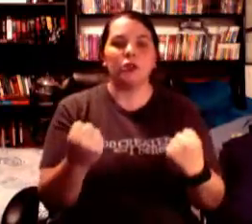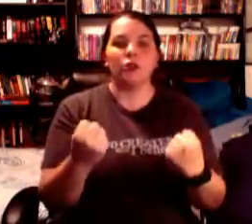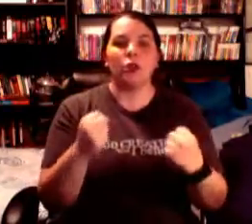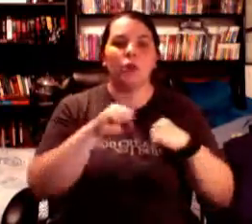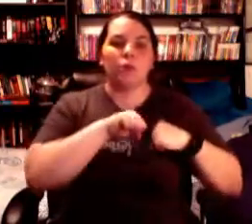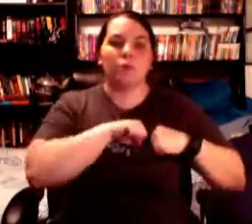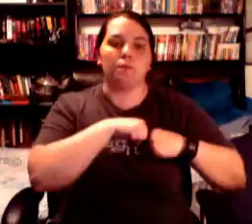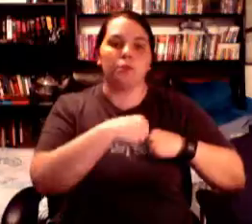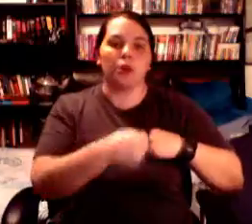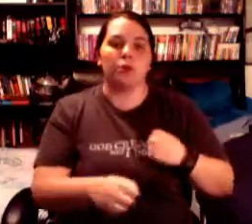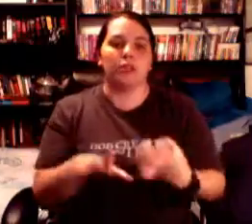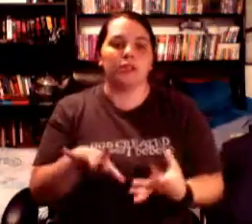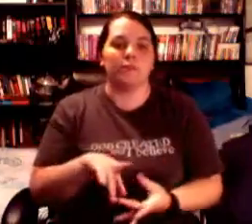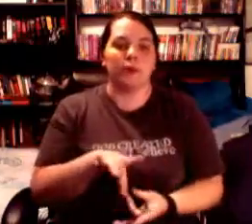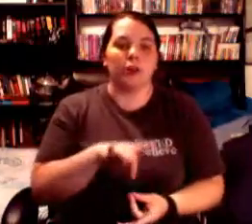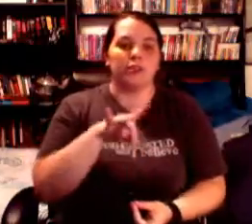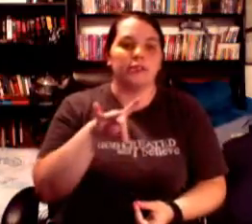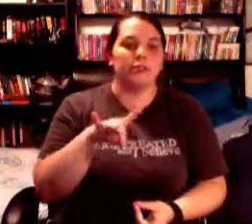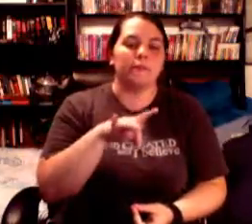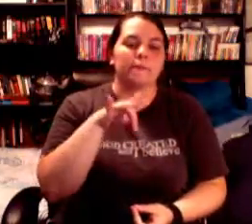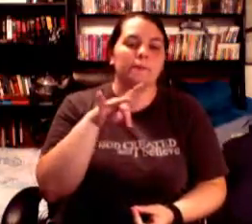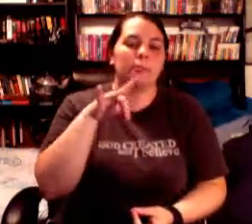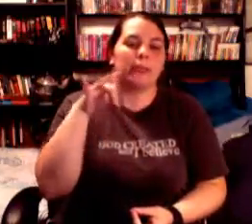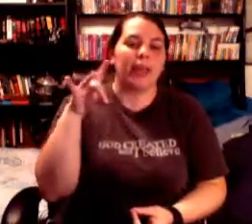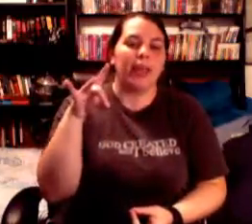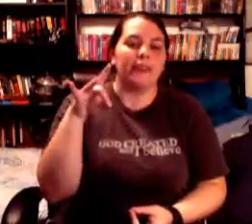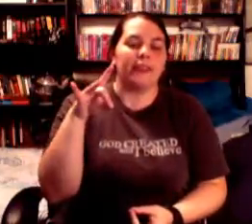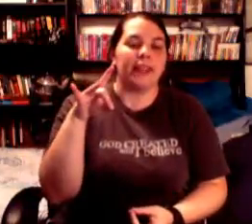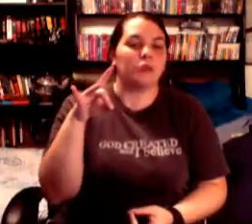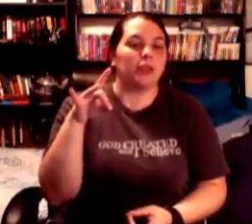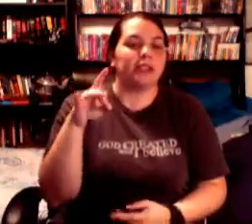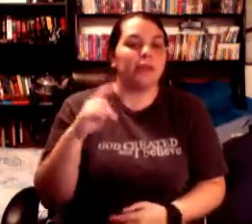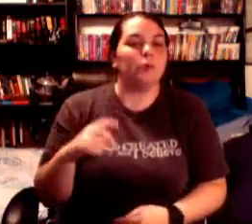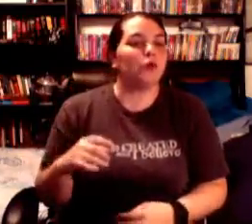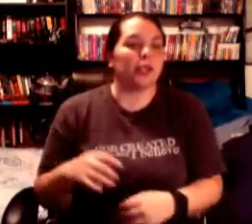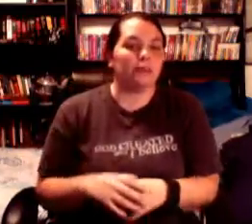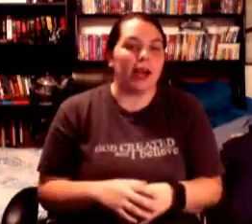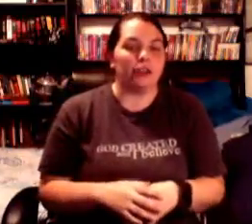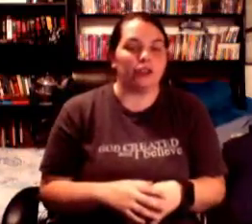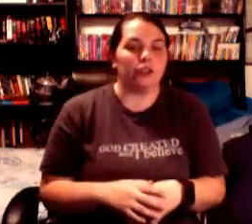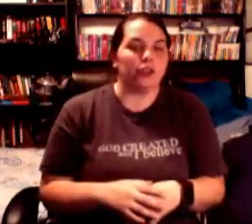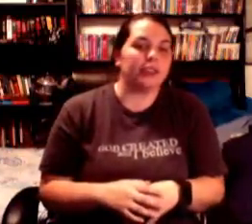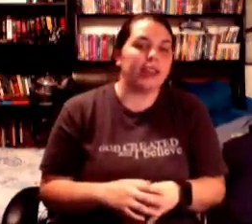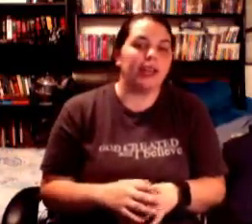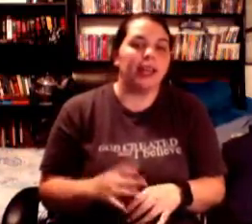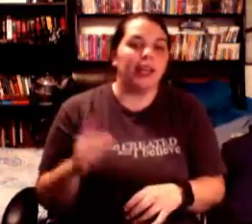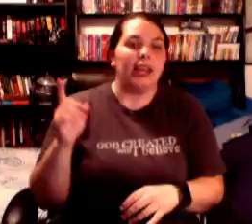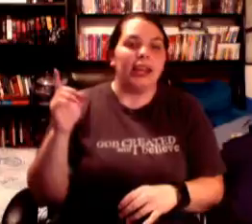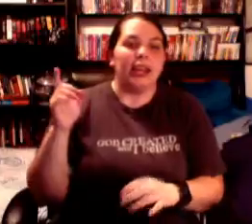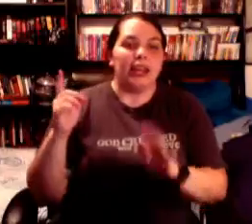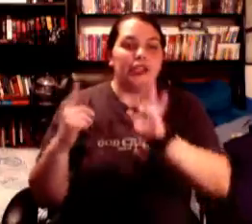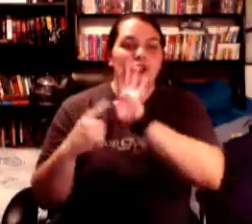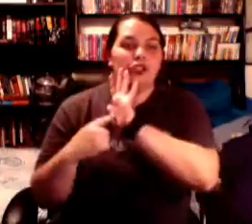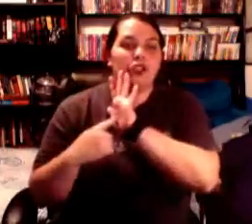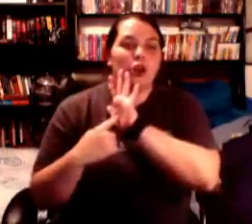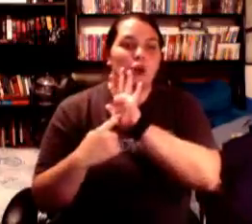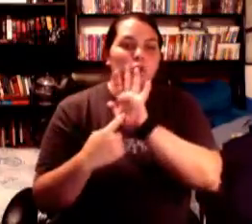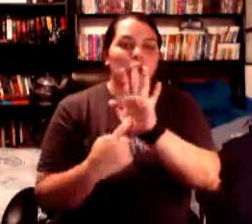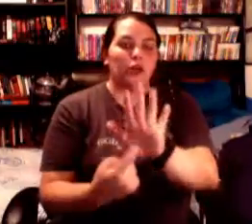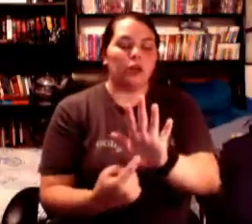healed broken spirits. Then the next one is, he moved with compassion. So you're going to sign showed,